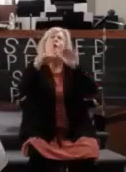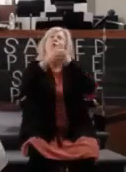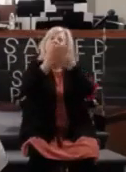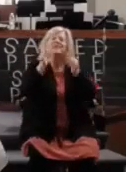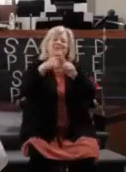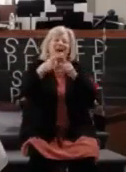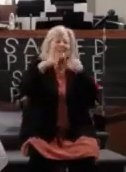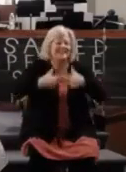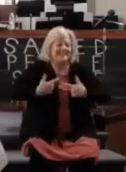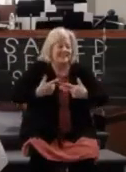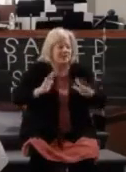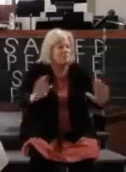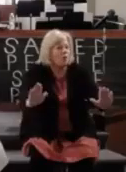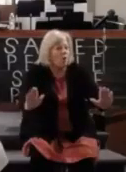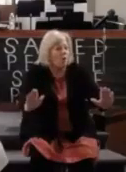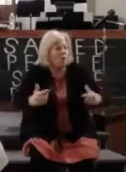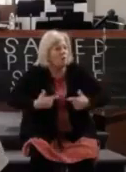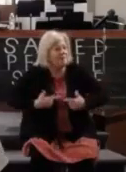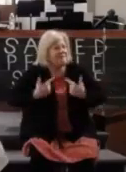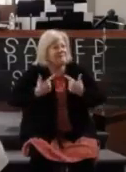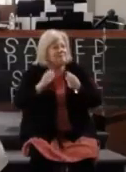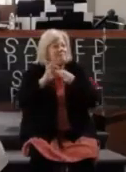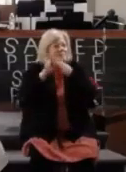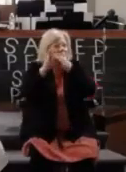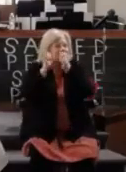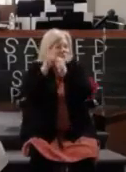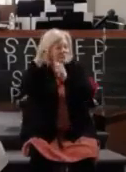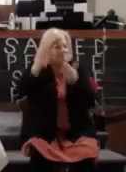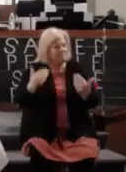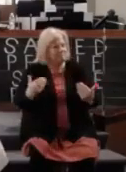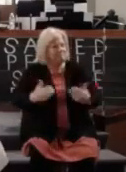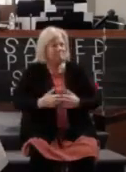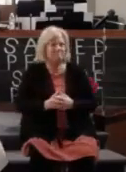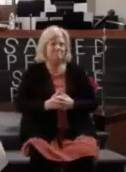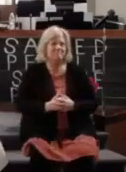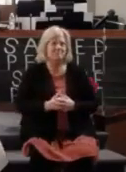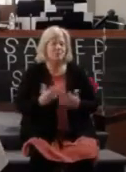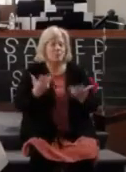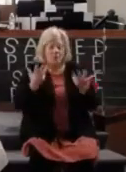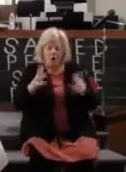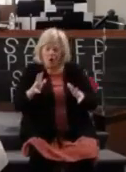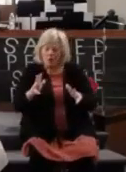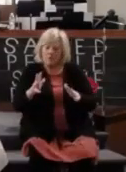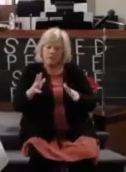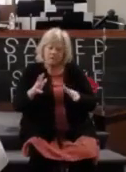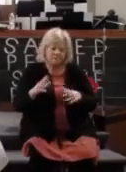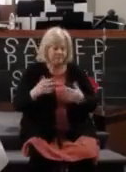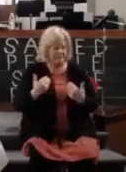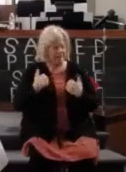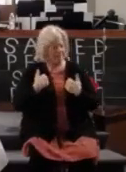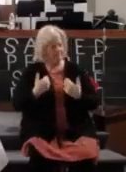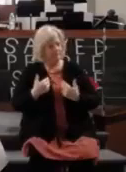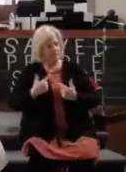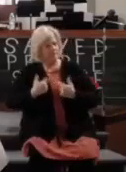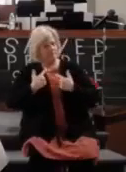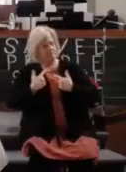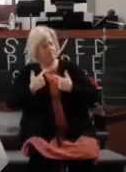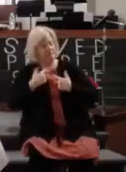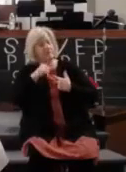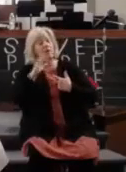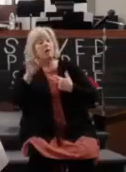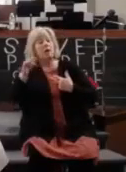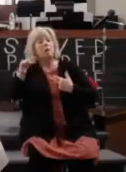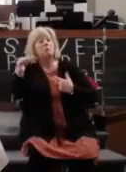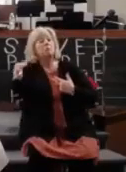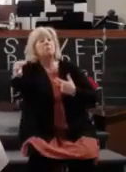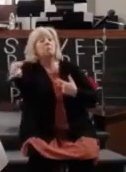Our transformation has already happened. We have already been given life, not later,